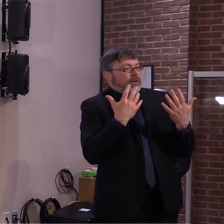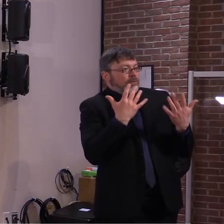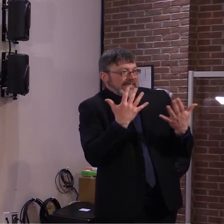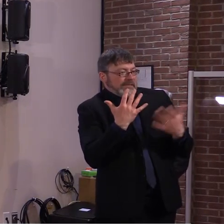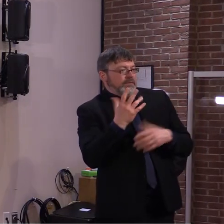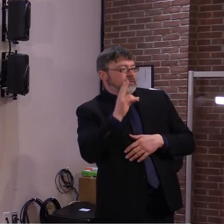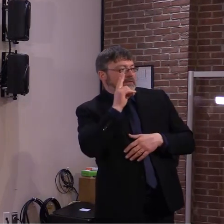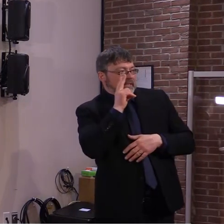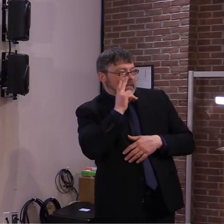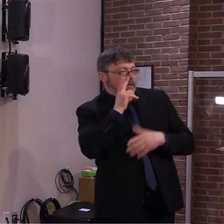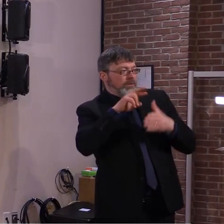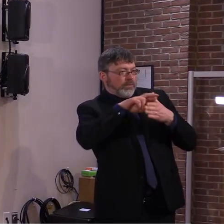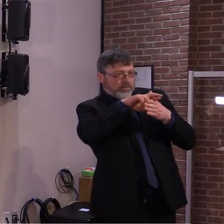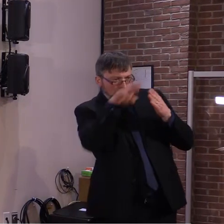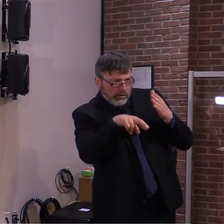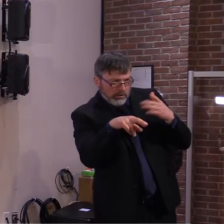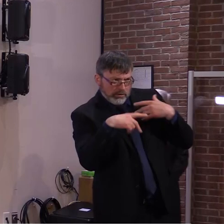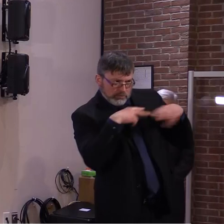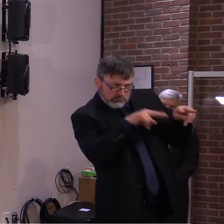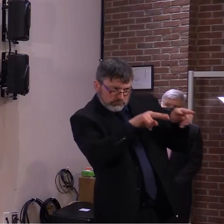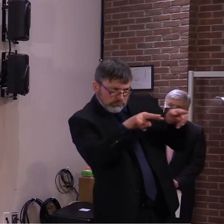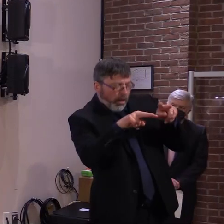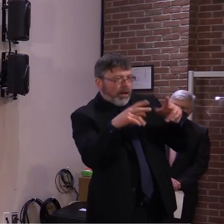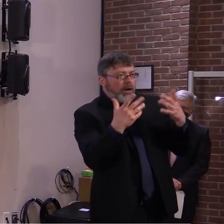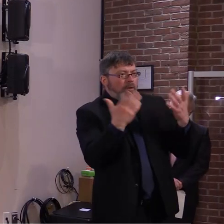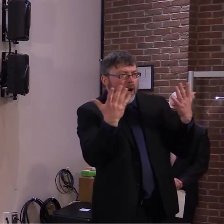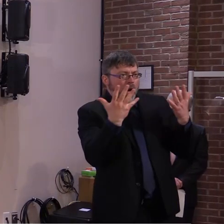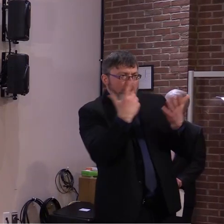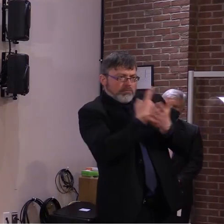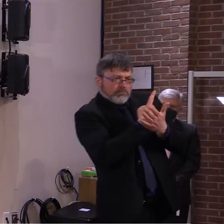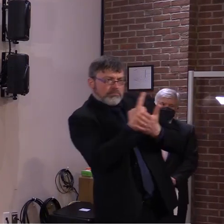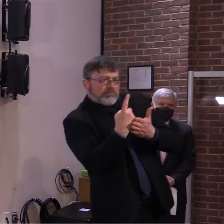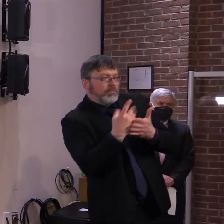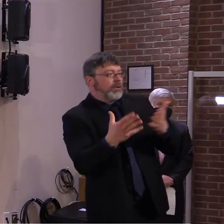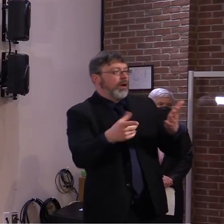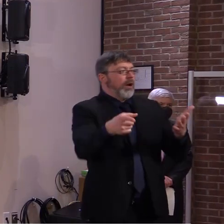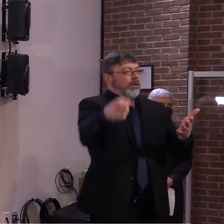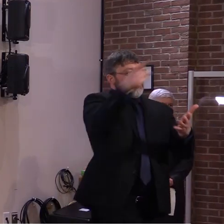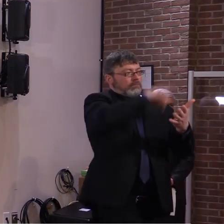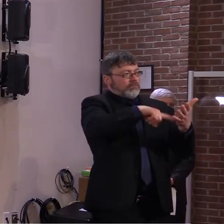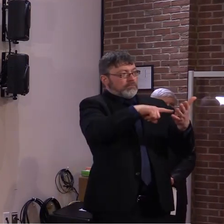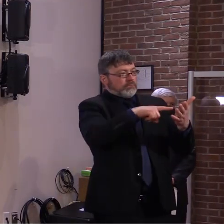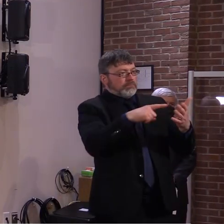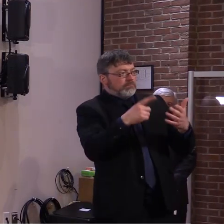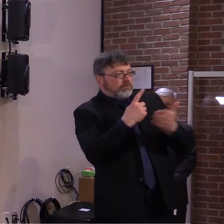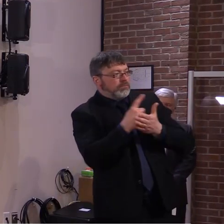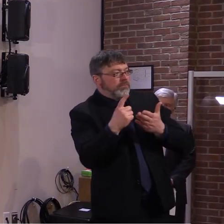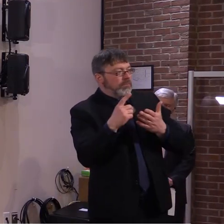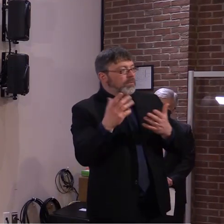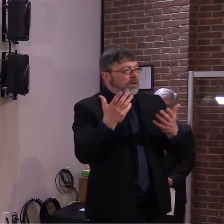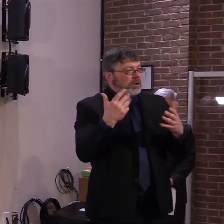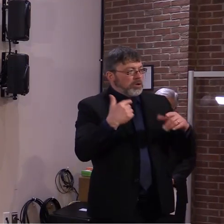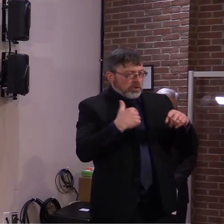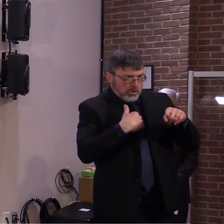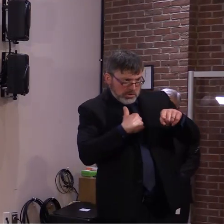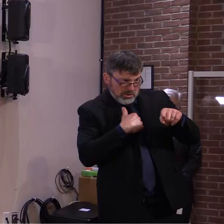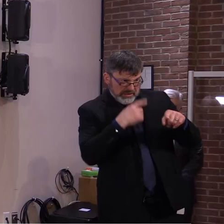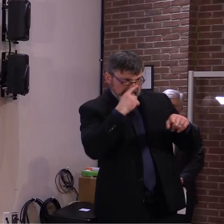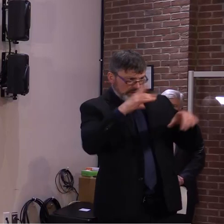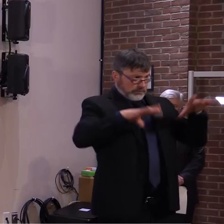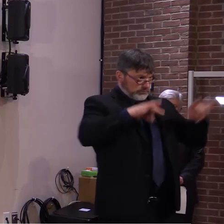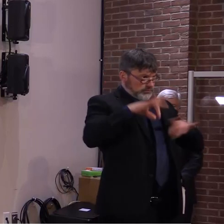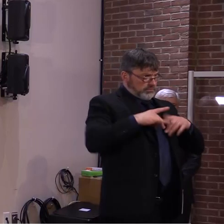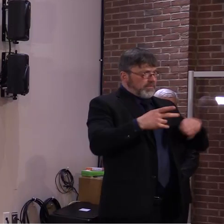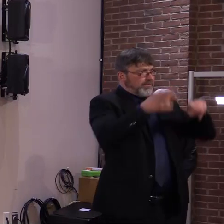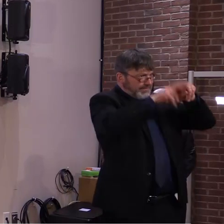the data, you know, the hospitalizations, the deaths, everything looks as though it's staying fairly stable. We did see, as Dr. Levine had said,